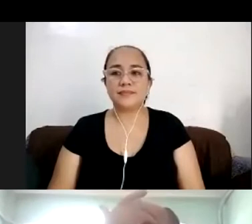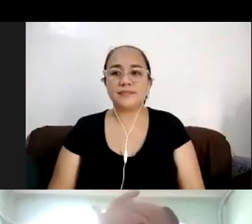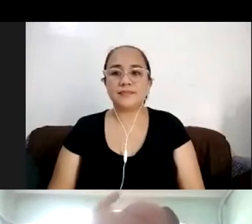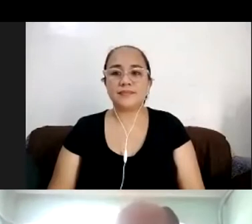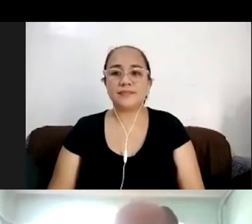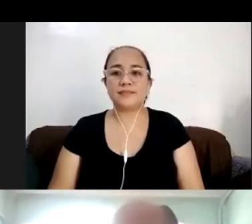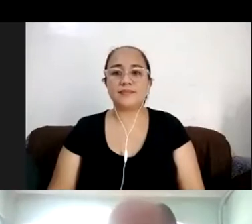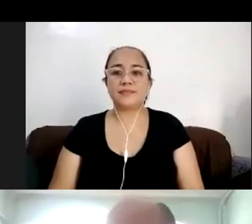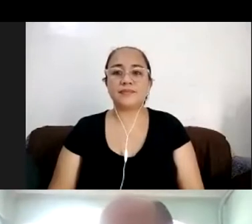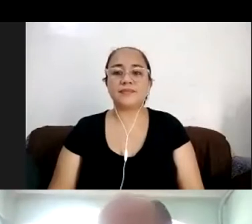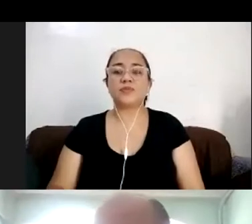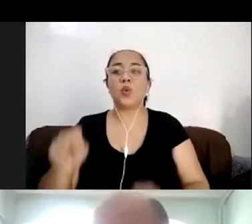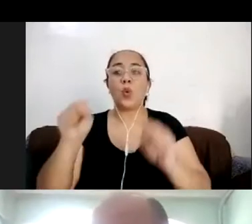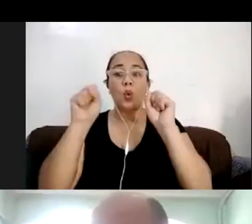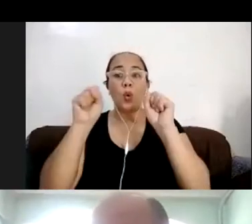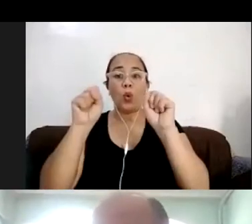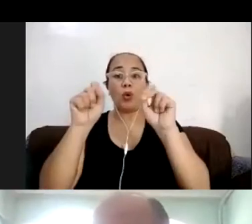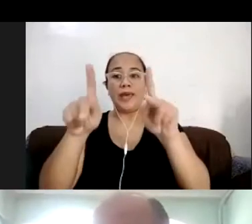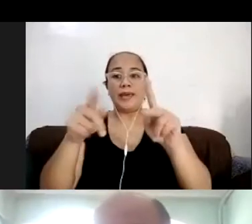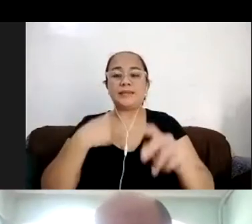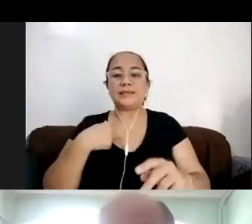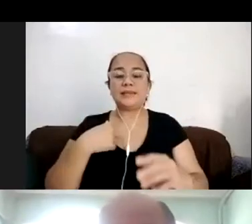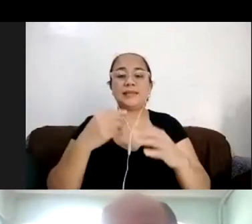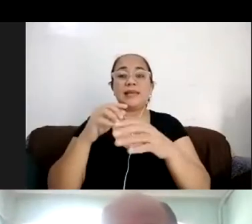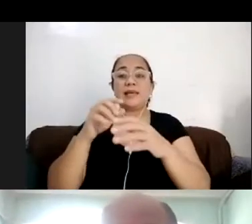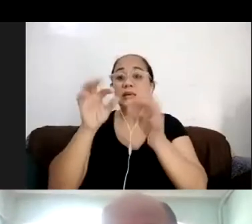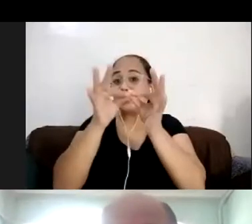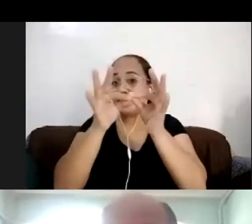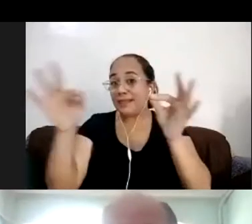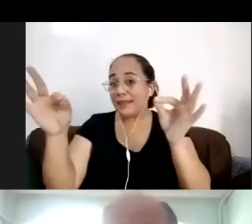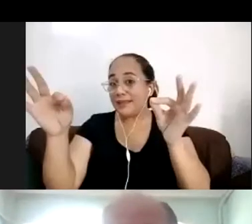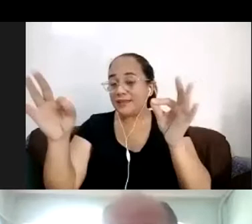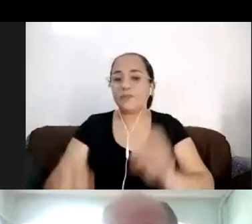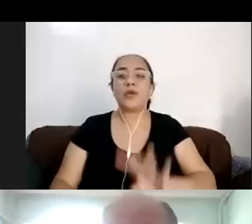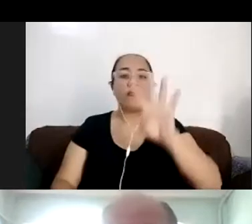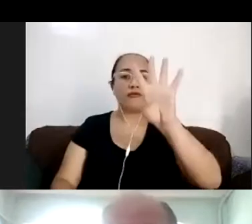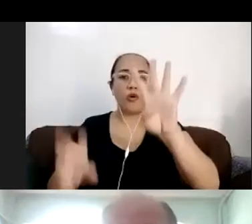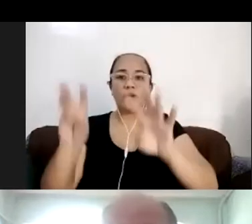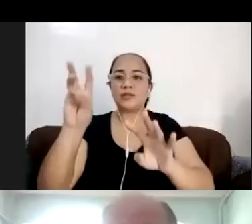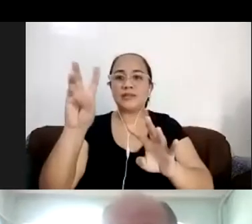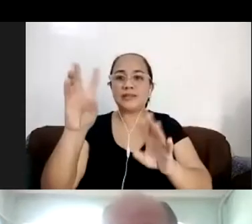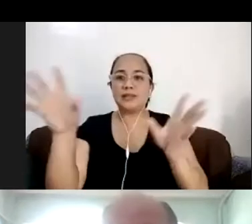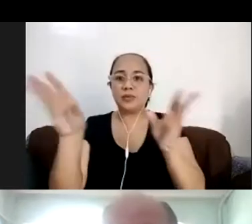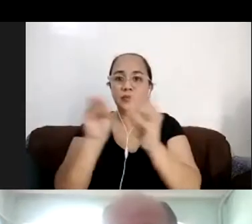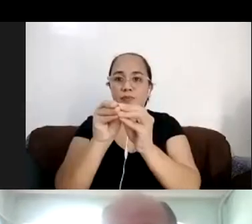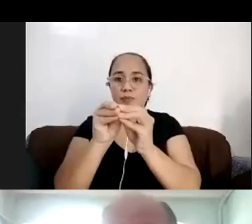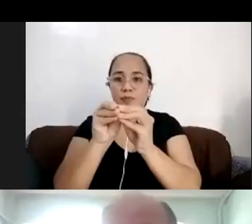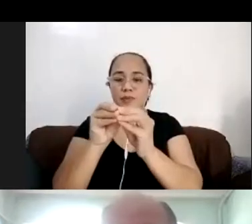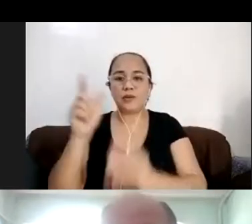Okay, now, again, the sentence is 4, 16 together,